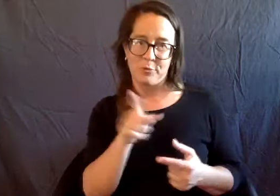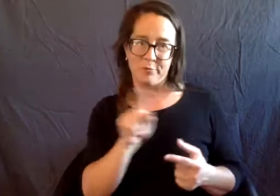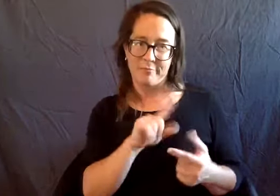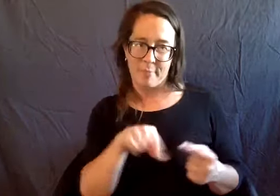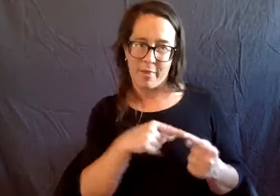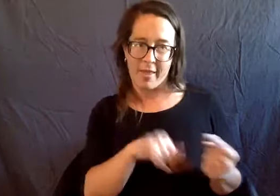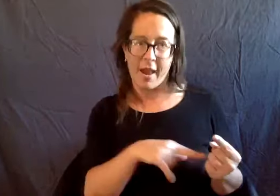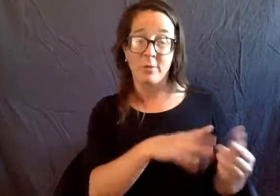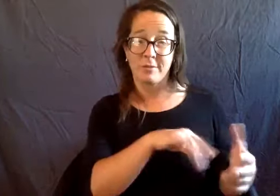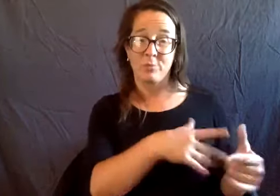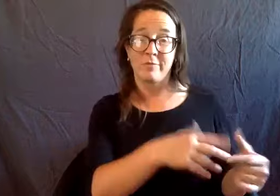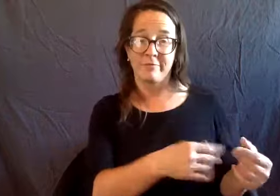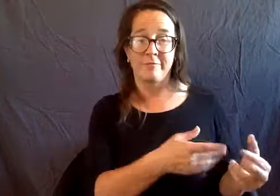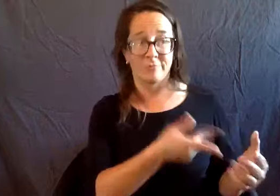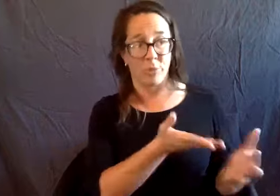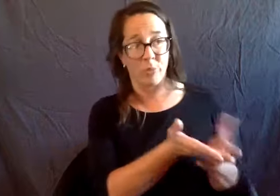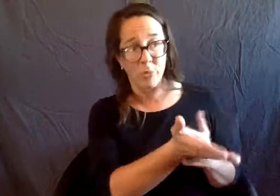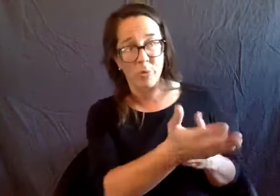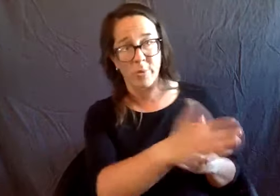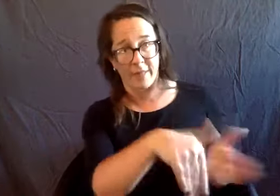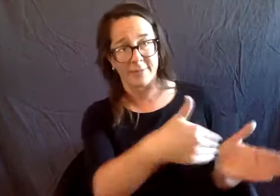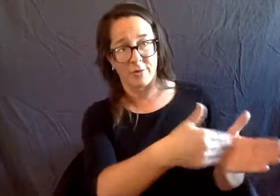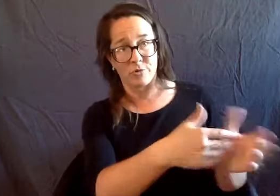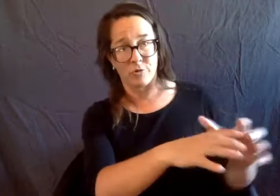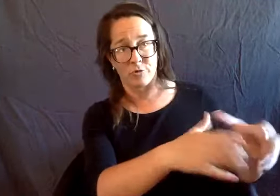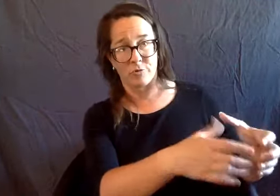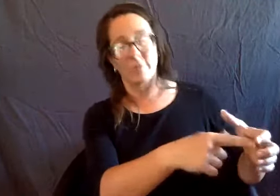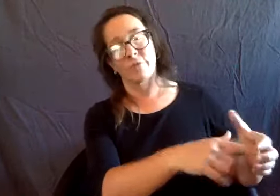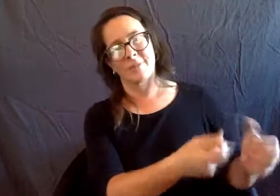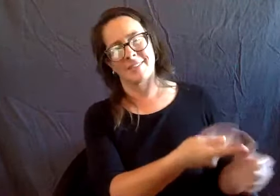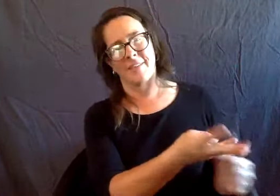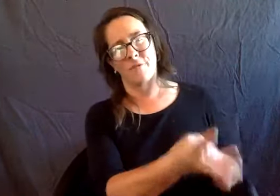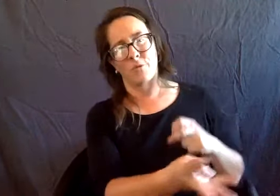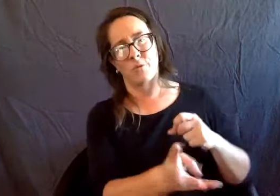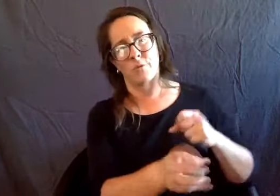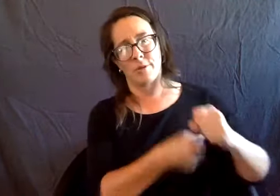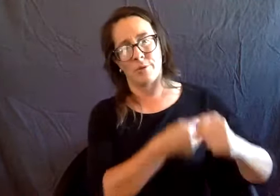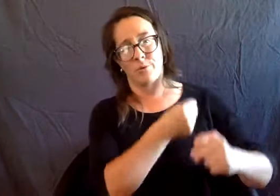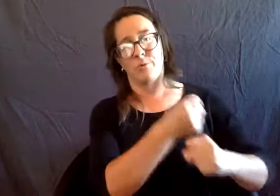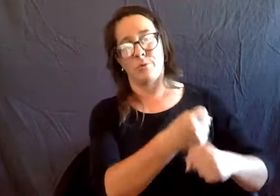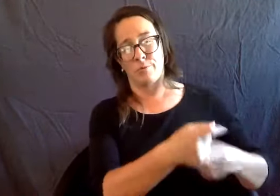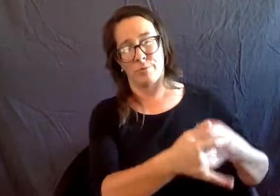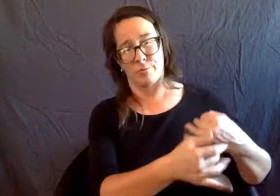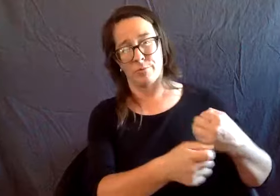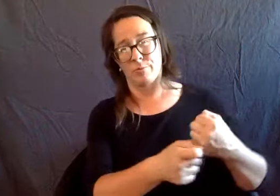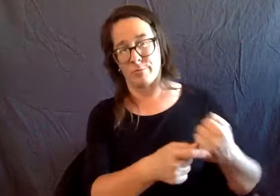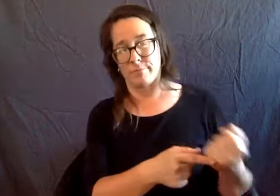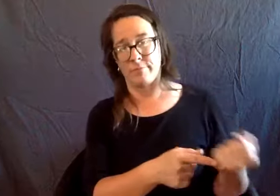going to a treatment center for several years. The idea of it scared me because I had no idea what that would be like. I had